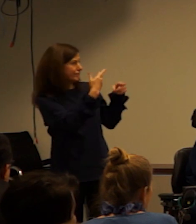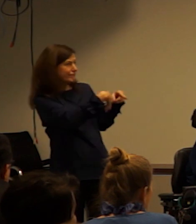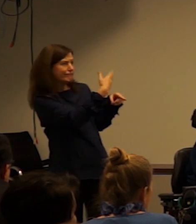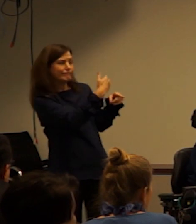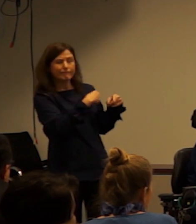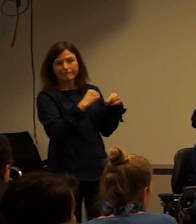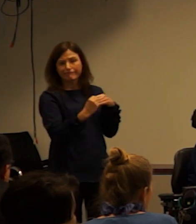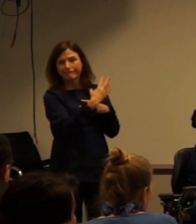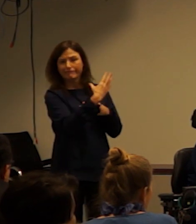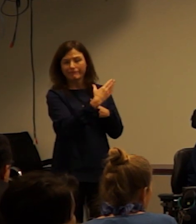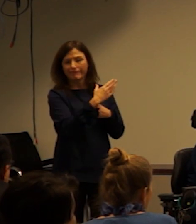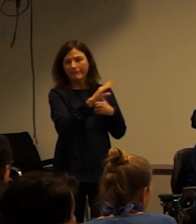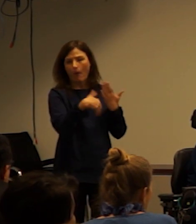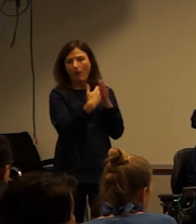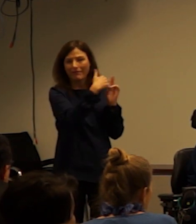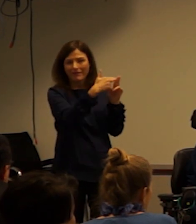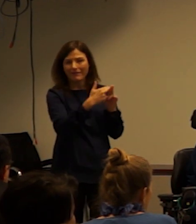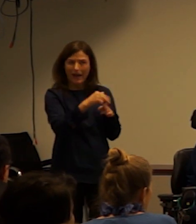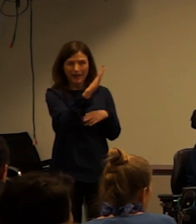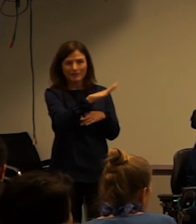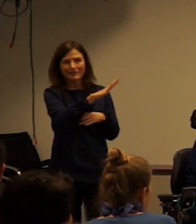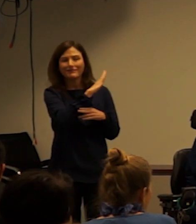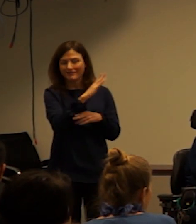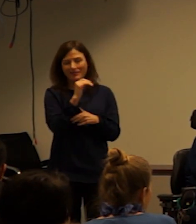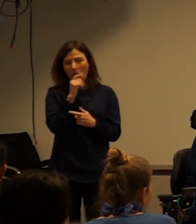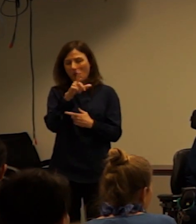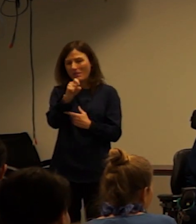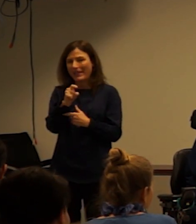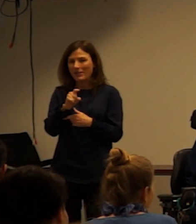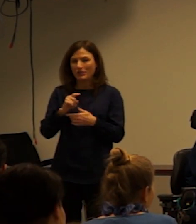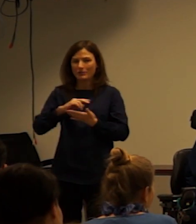didn't feel the need to be all over the sun as you can.